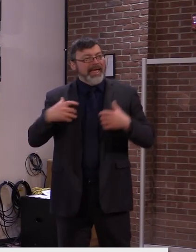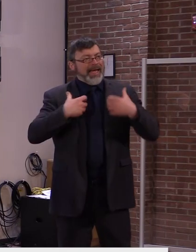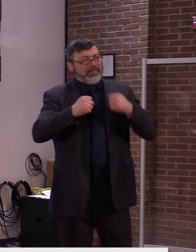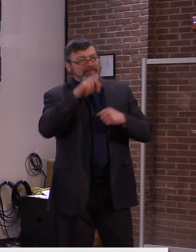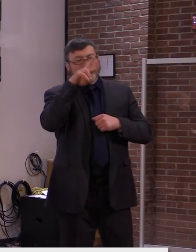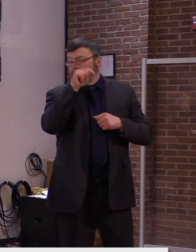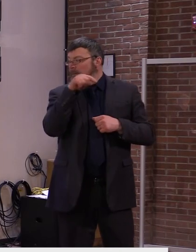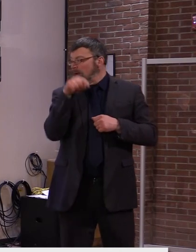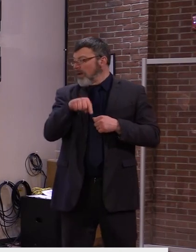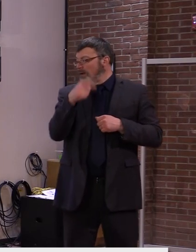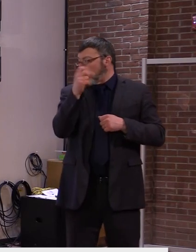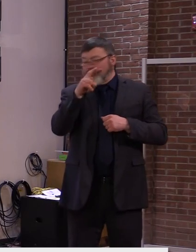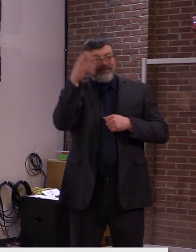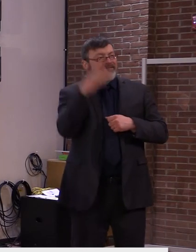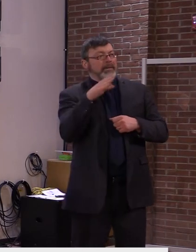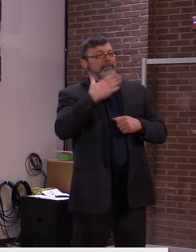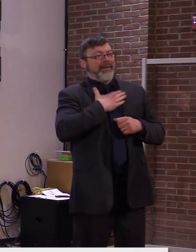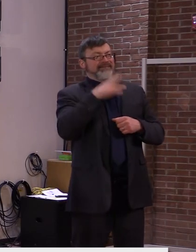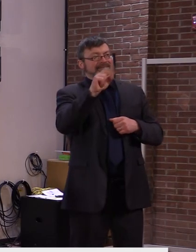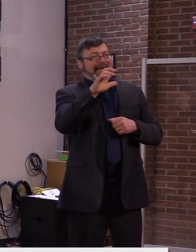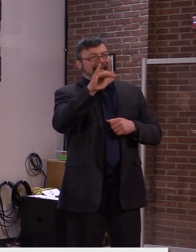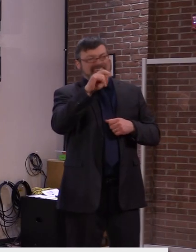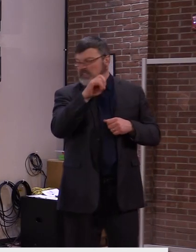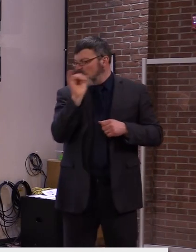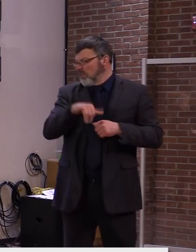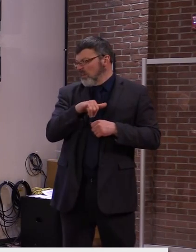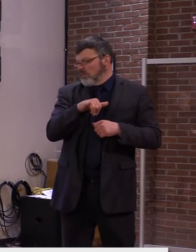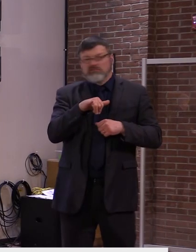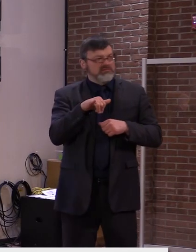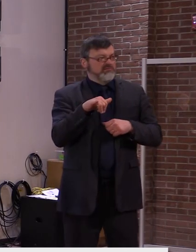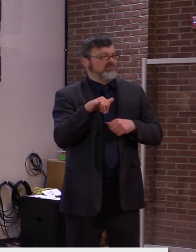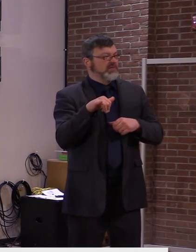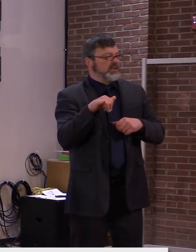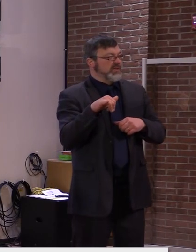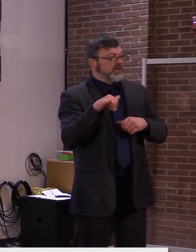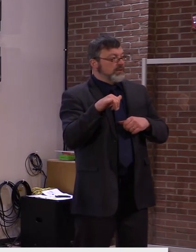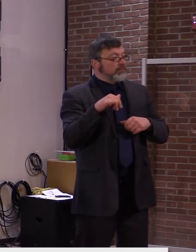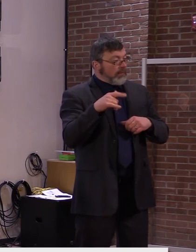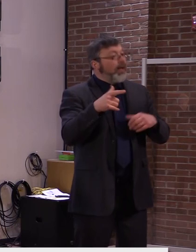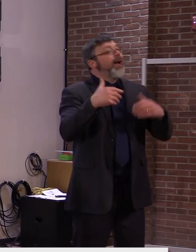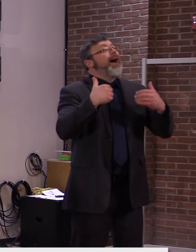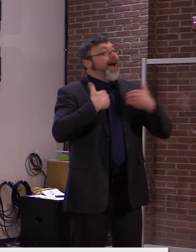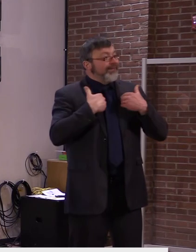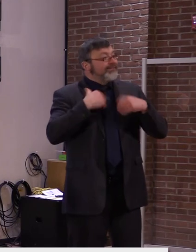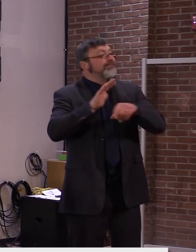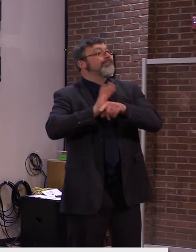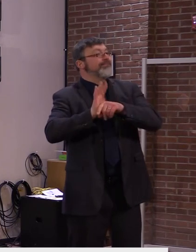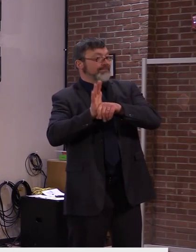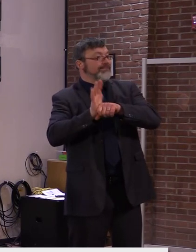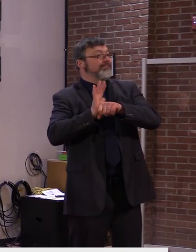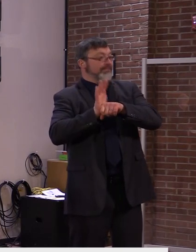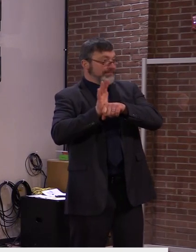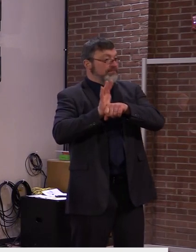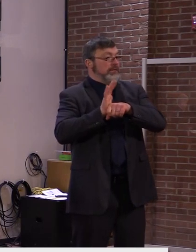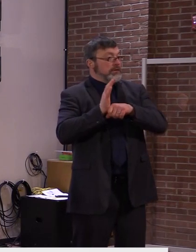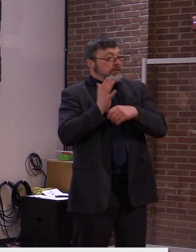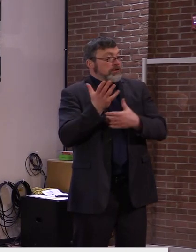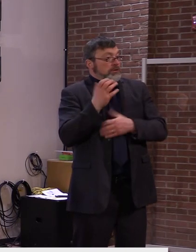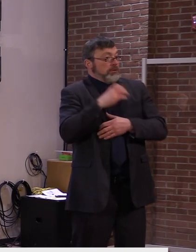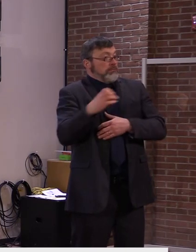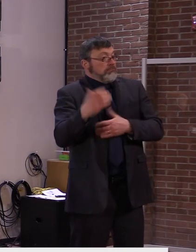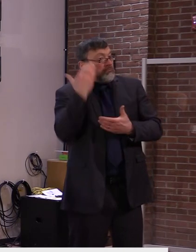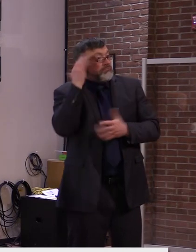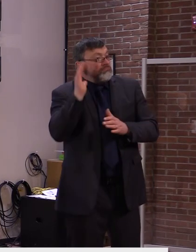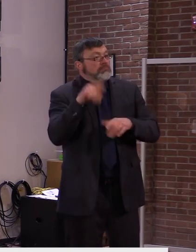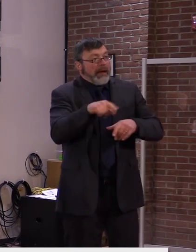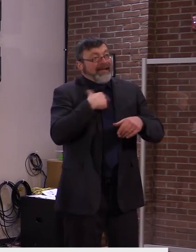appointment. Please arrive on time for your appointment. Once you arrive at your location, you will be asked for